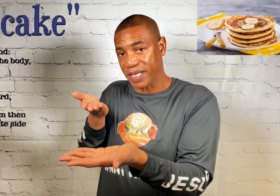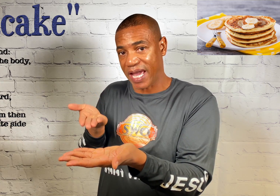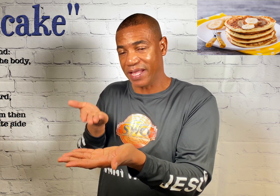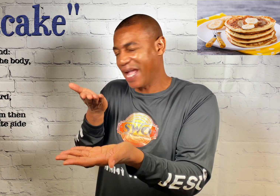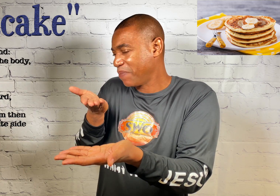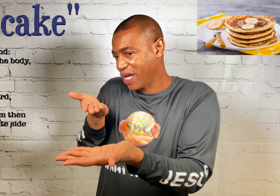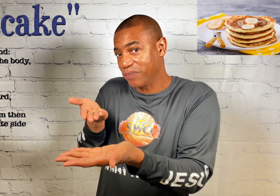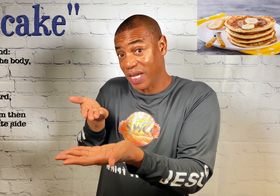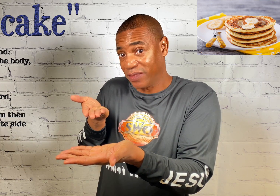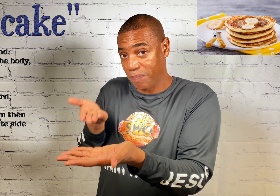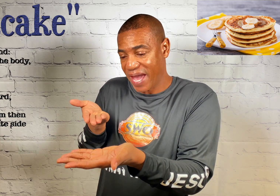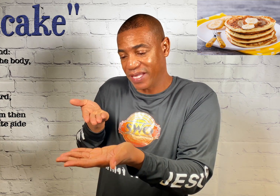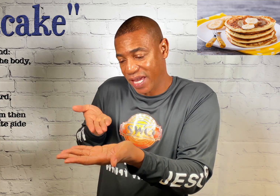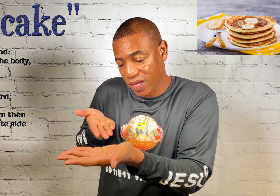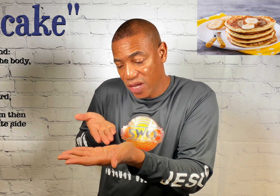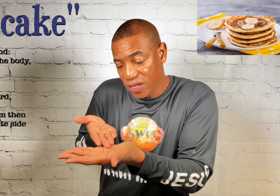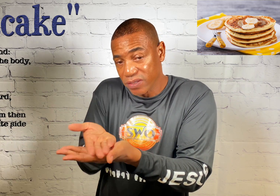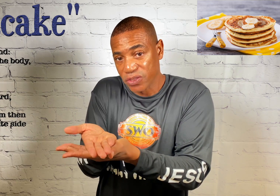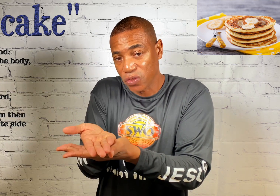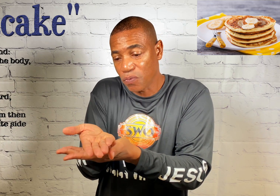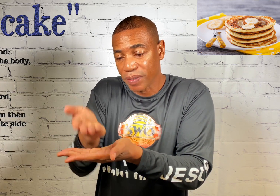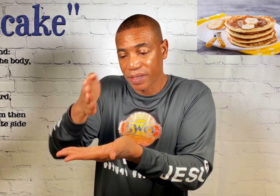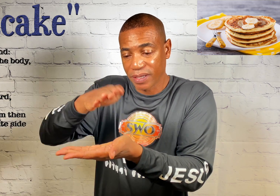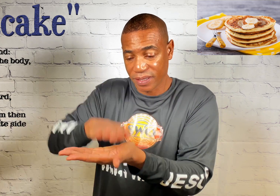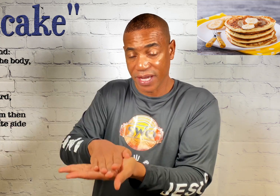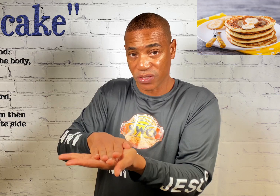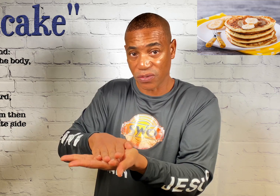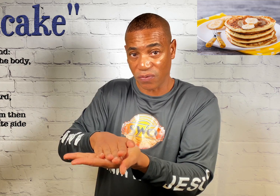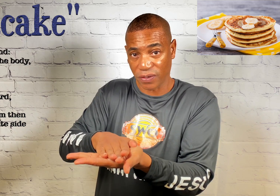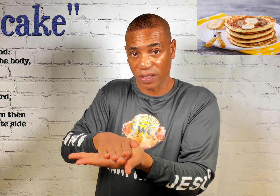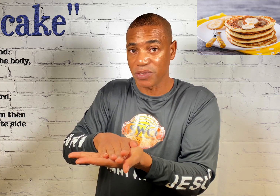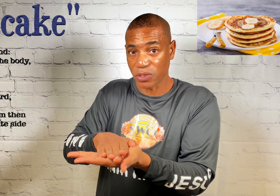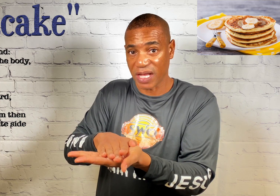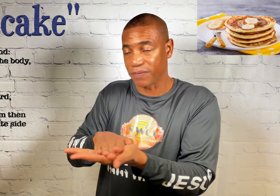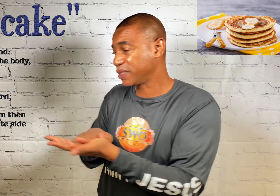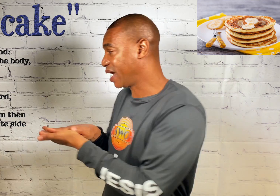hand, and that becomes the pancake. Scoop and turn over. Let me show you that from the side.